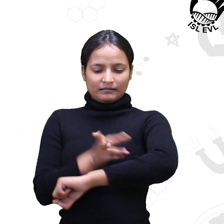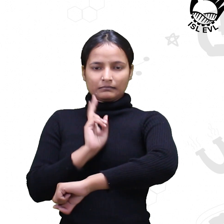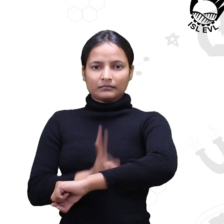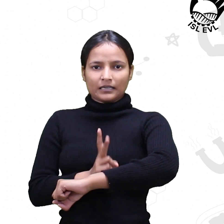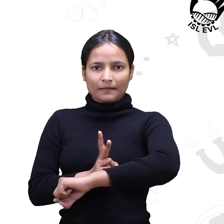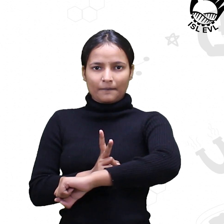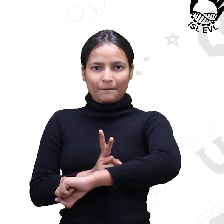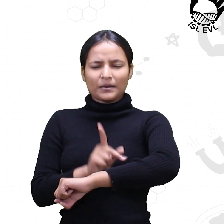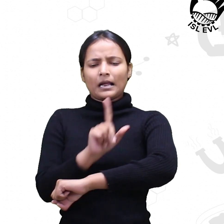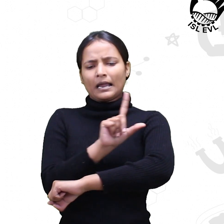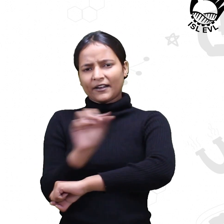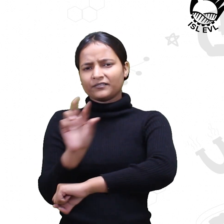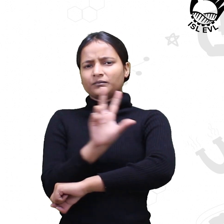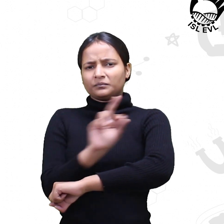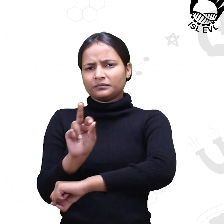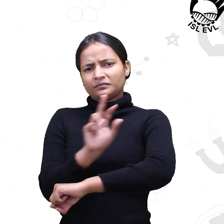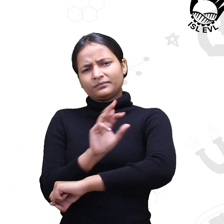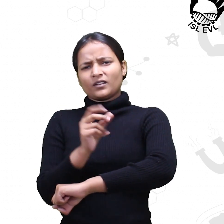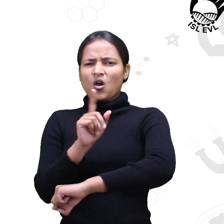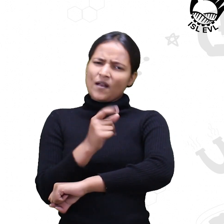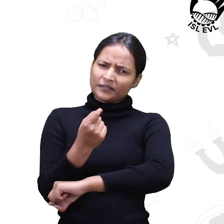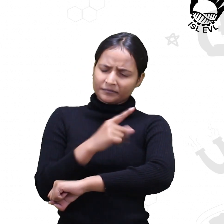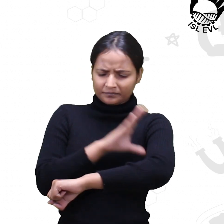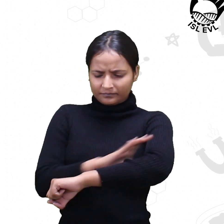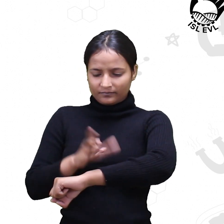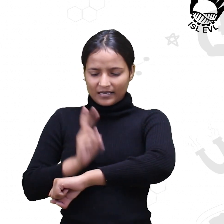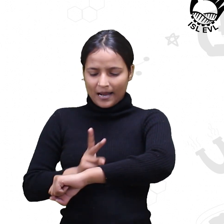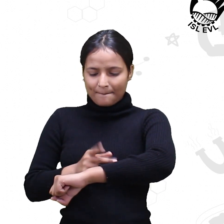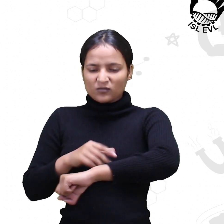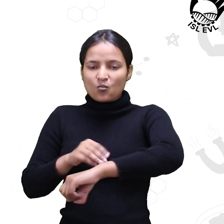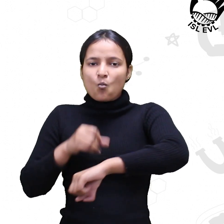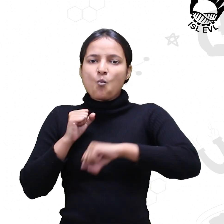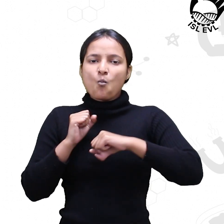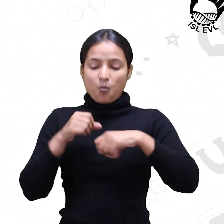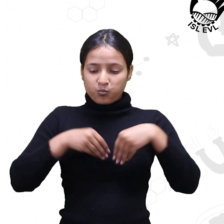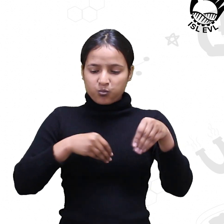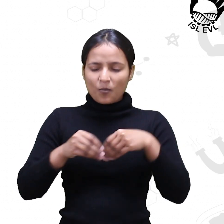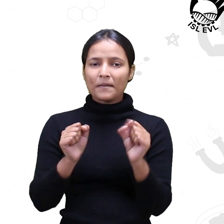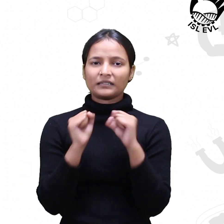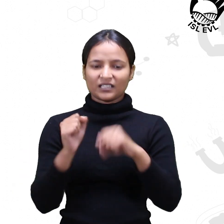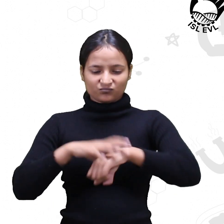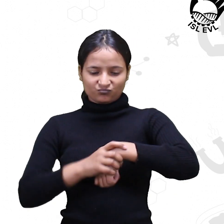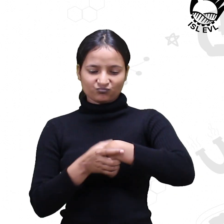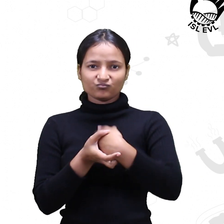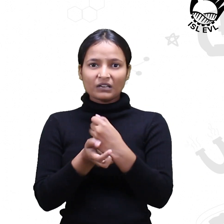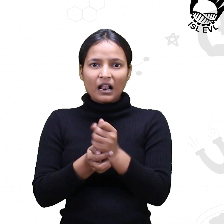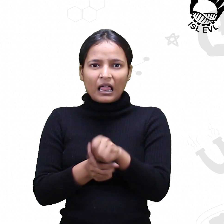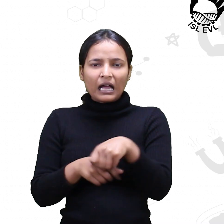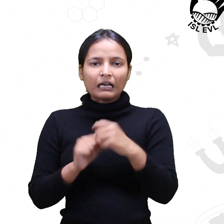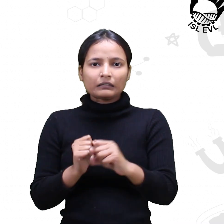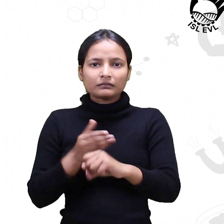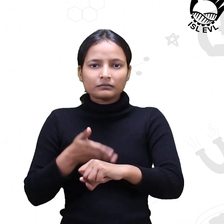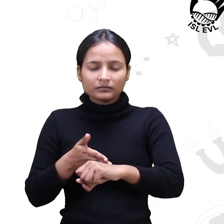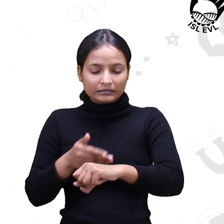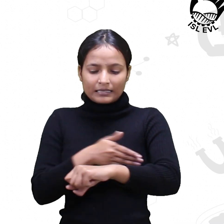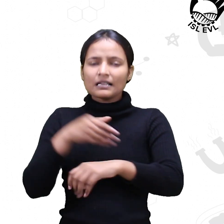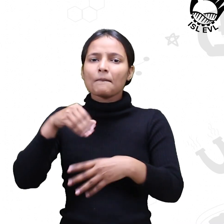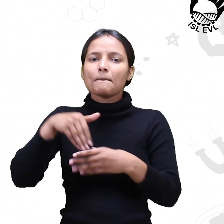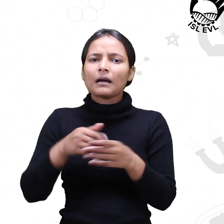not be able to move your hand around the joint. That is because there is a temporary change in